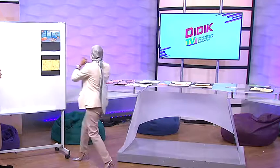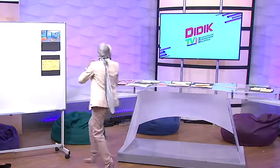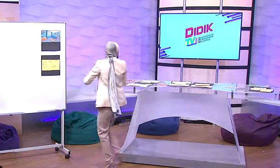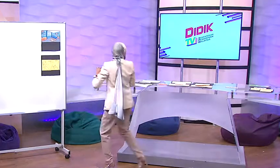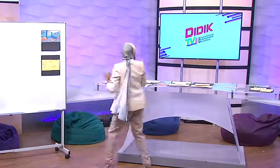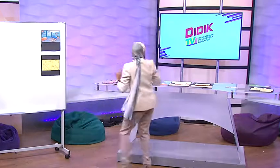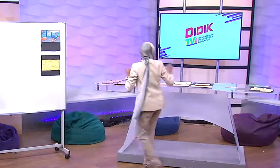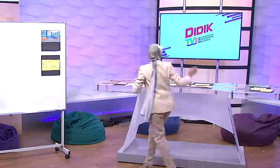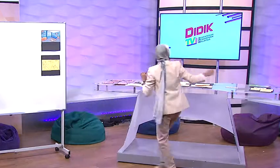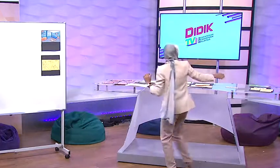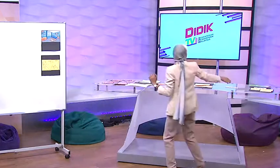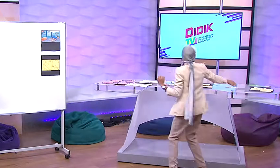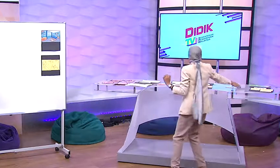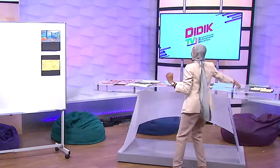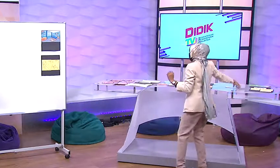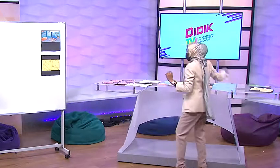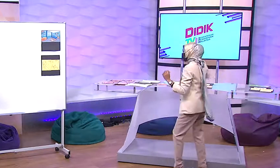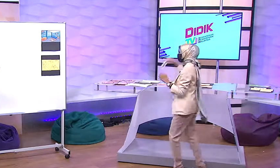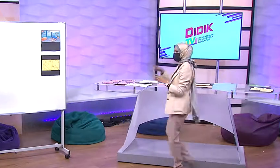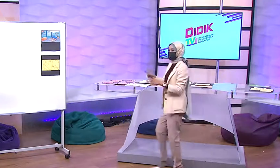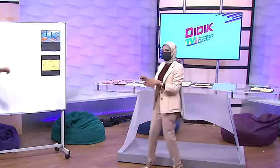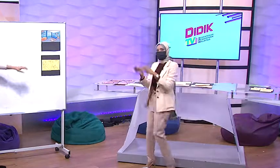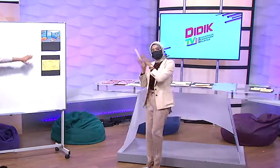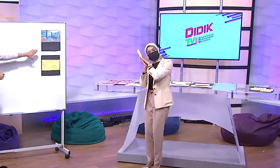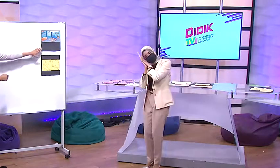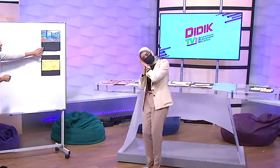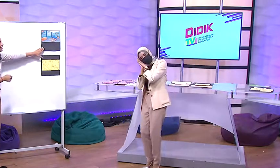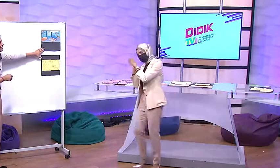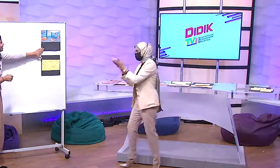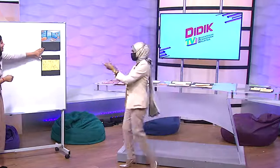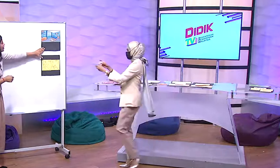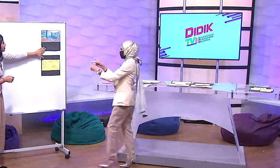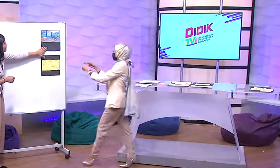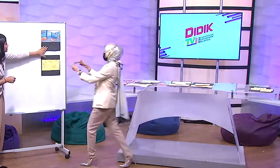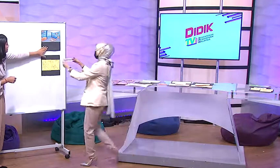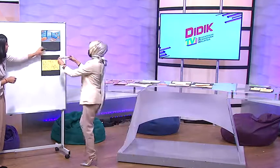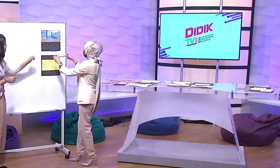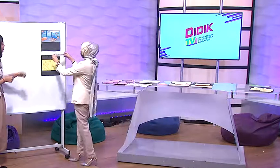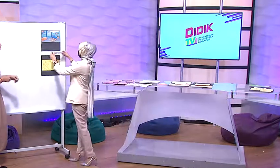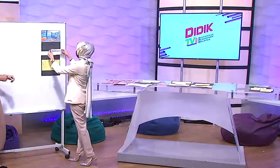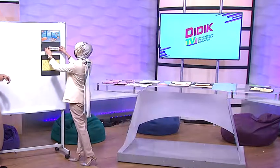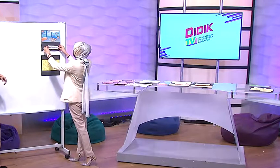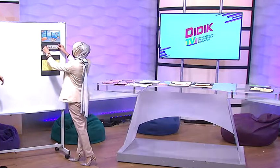good. All right, that's good. All right. Sleep. Okay, you can paste it here on the blank.